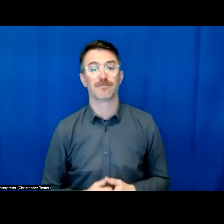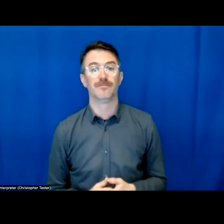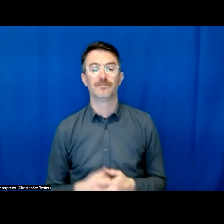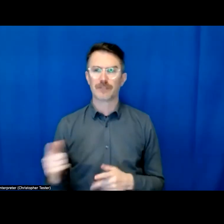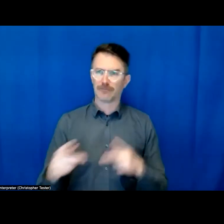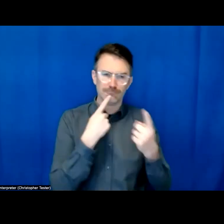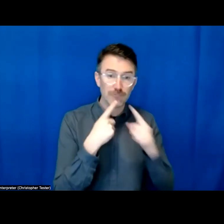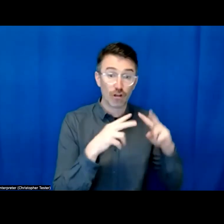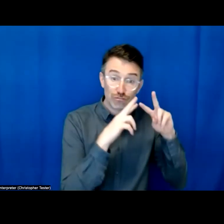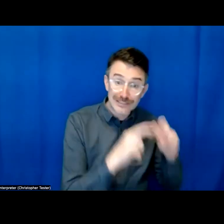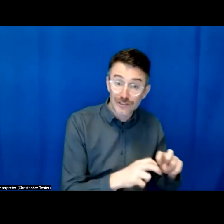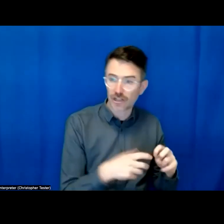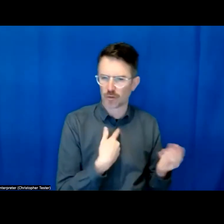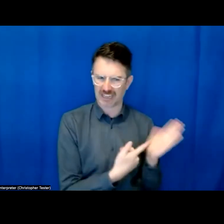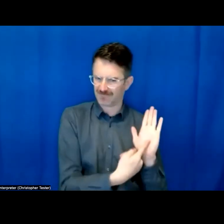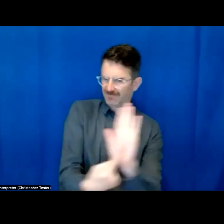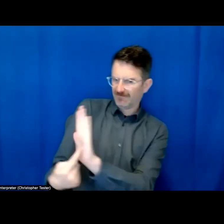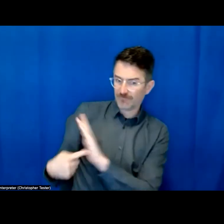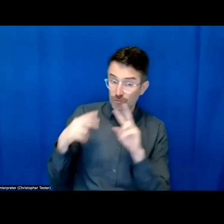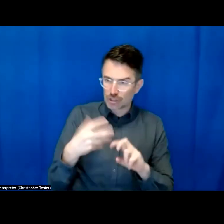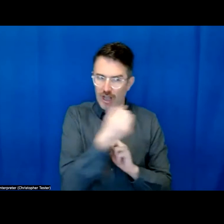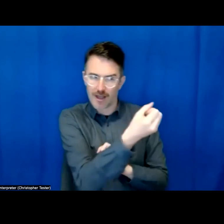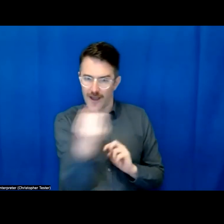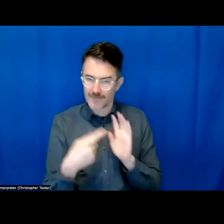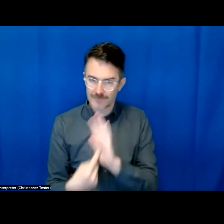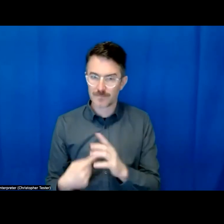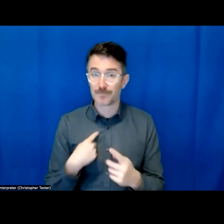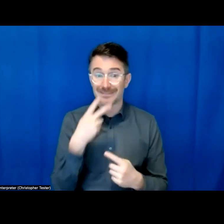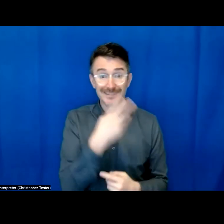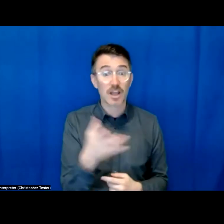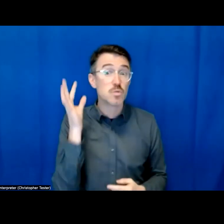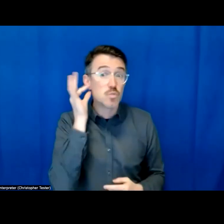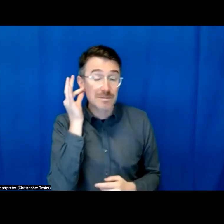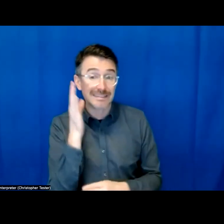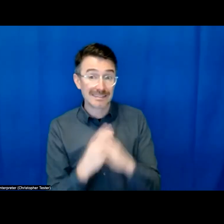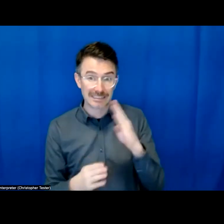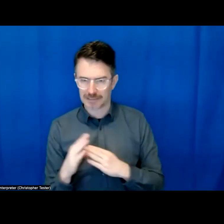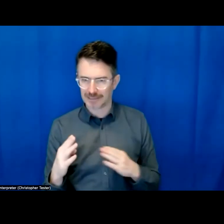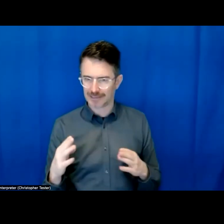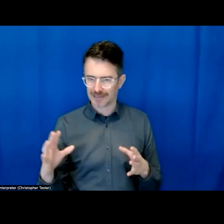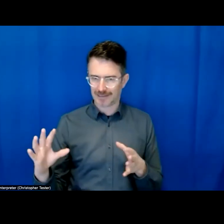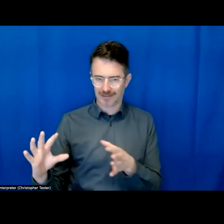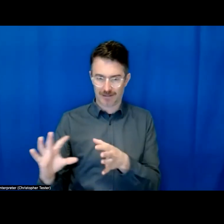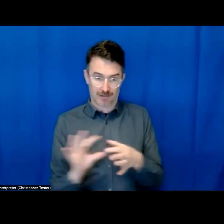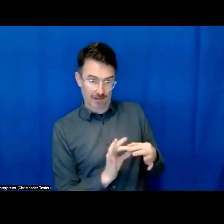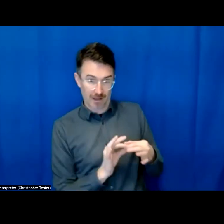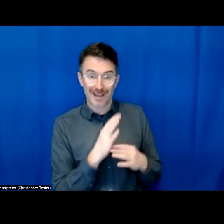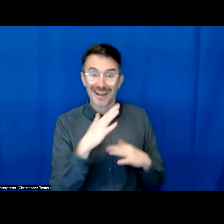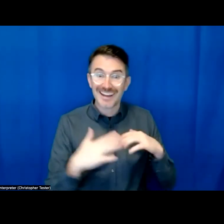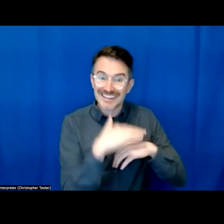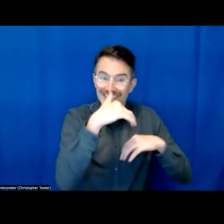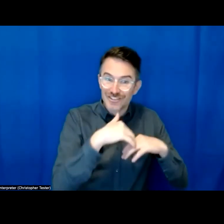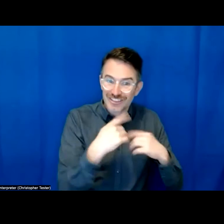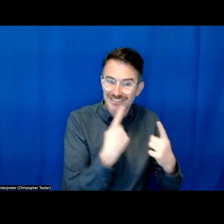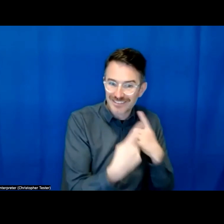out together with Indigenous people, including women with disabilities, regarding the impact of climate change that has